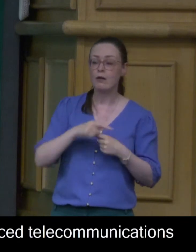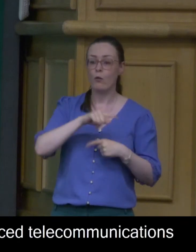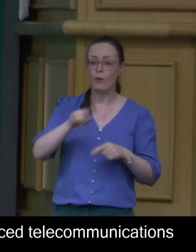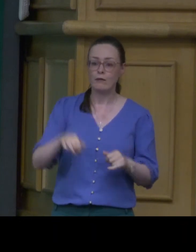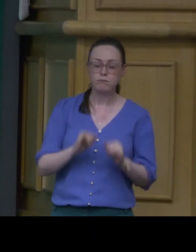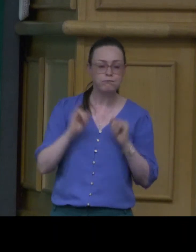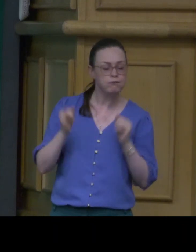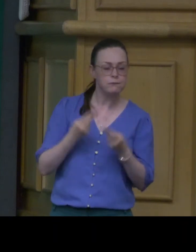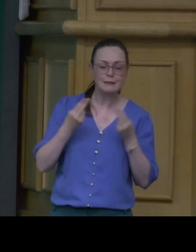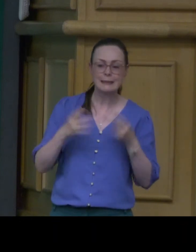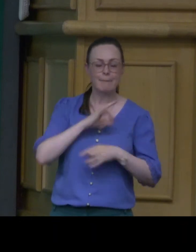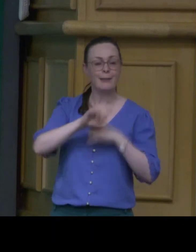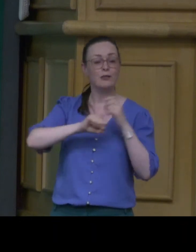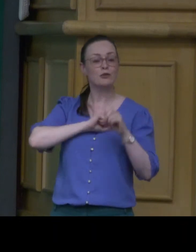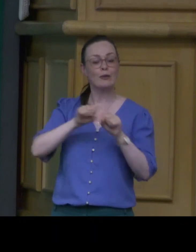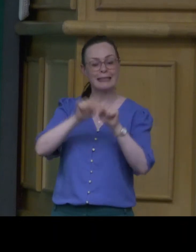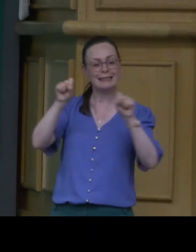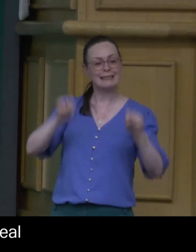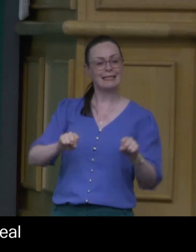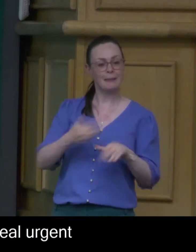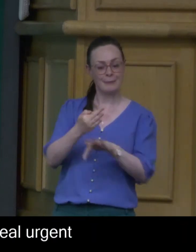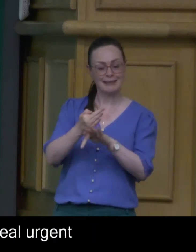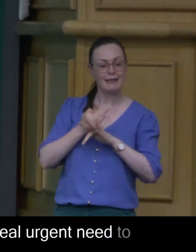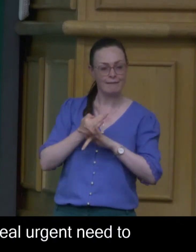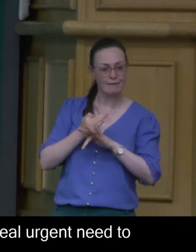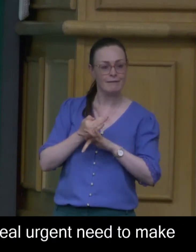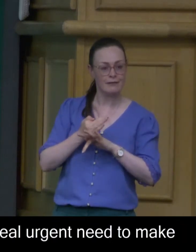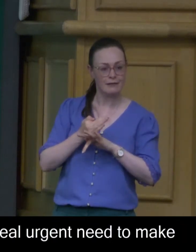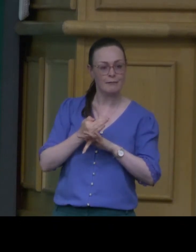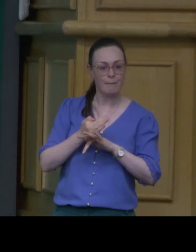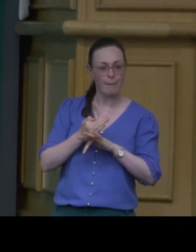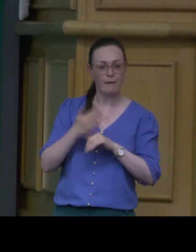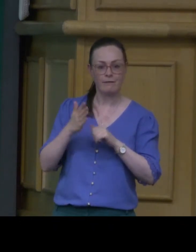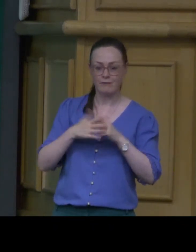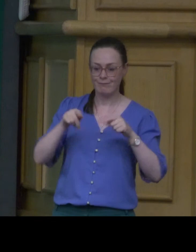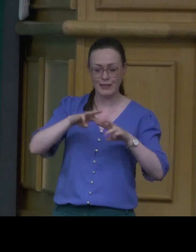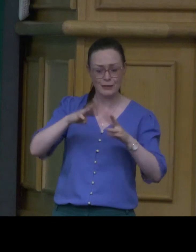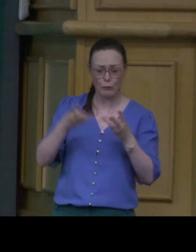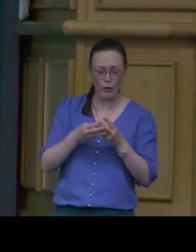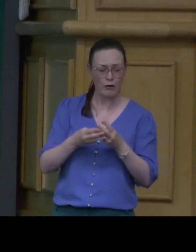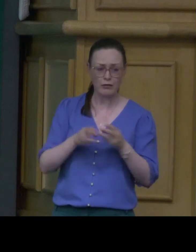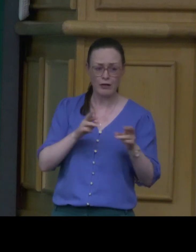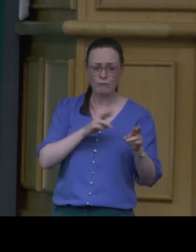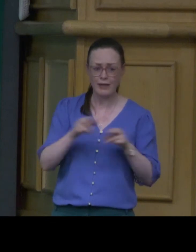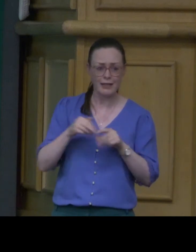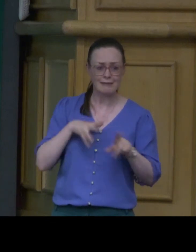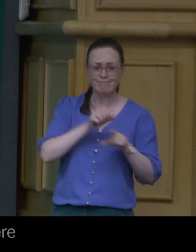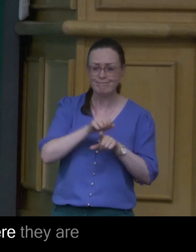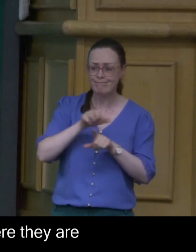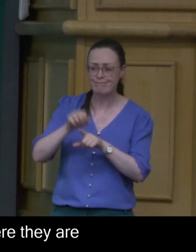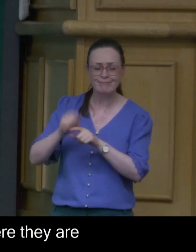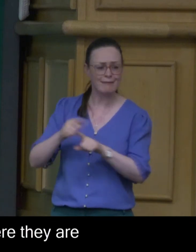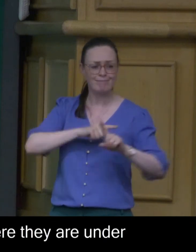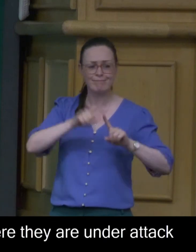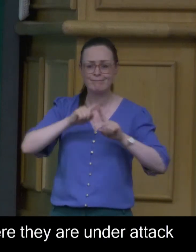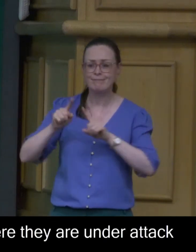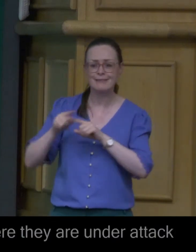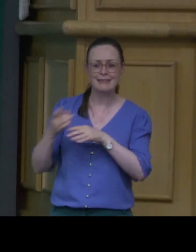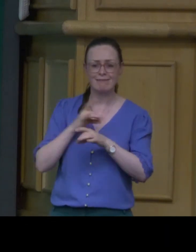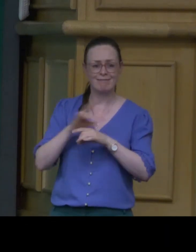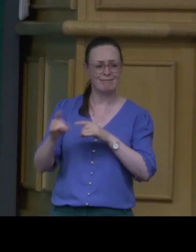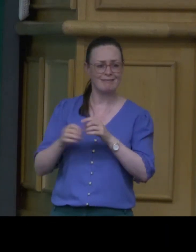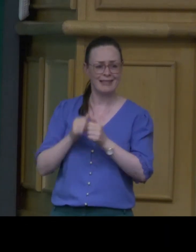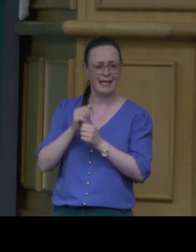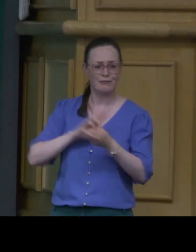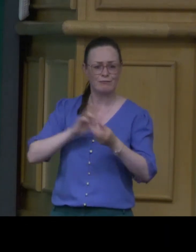urgent need to make sure that those systems are safe in a world where they are under attack by a whole range of different